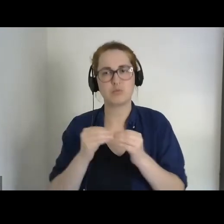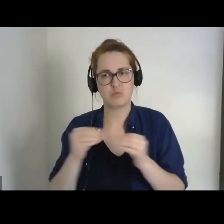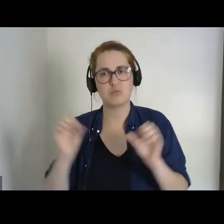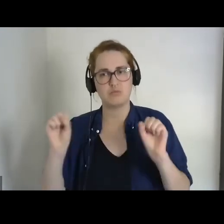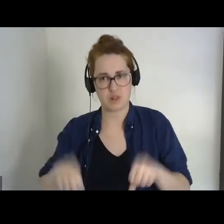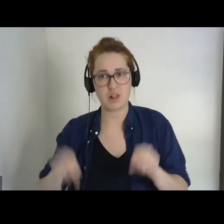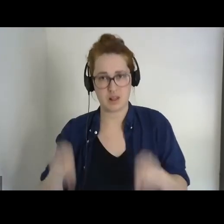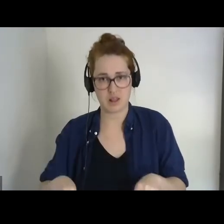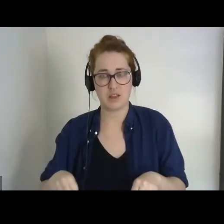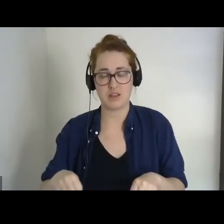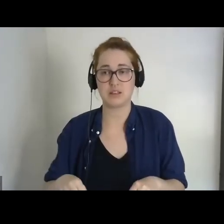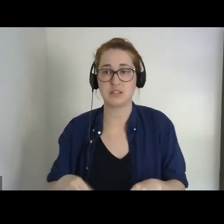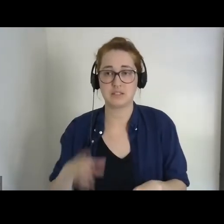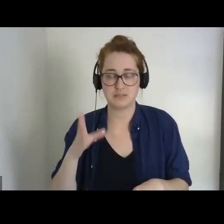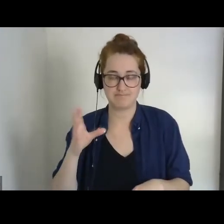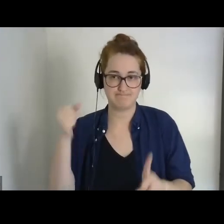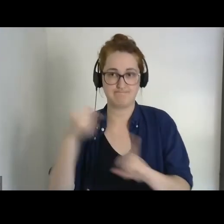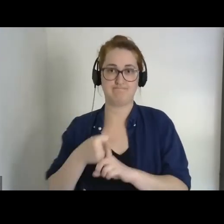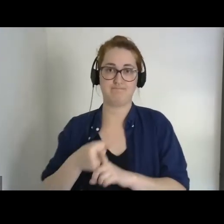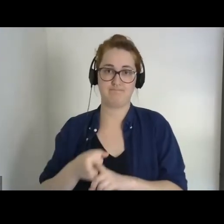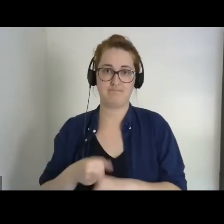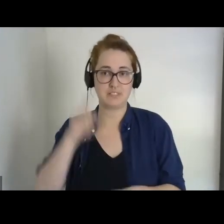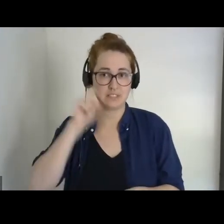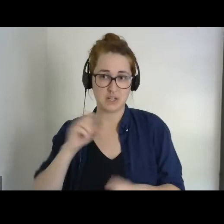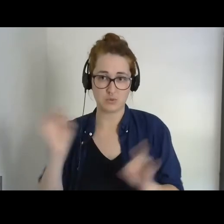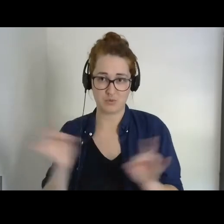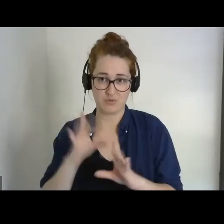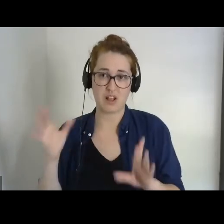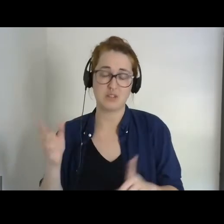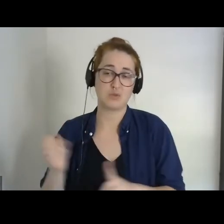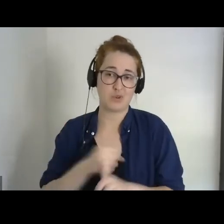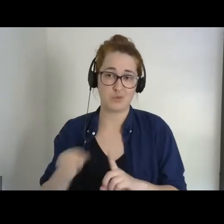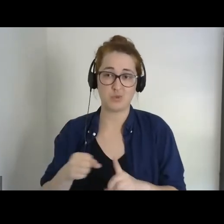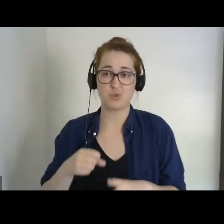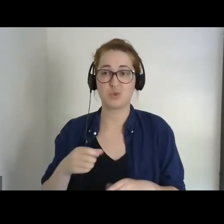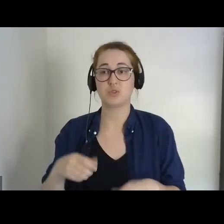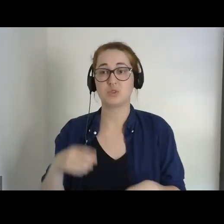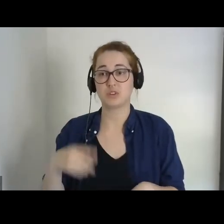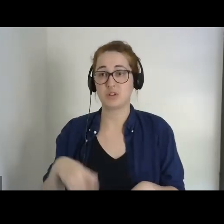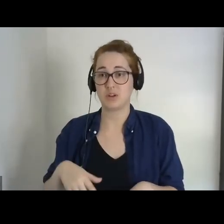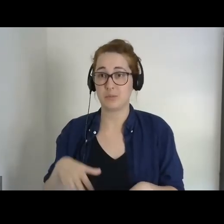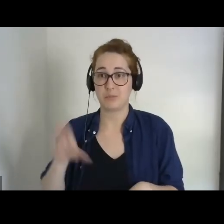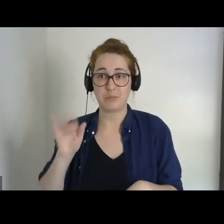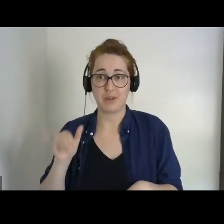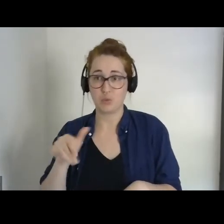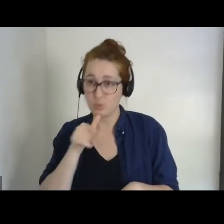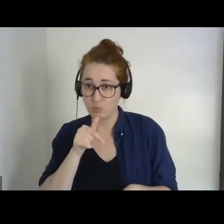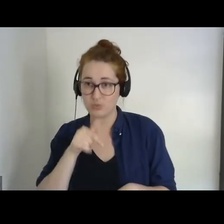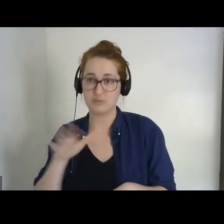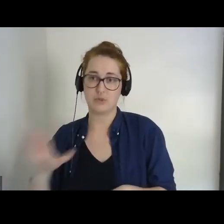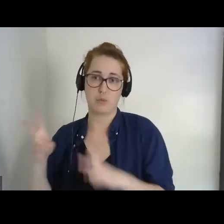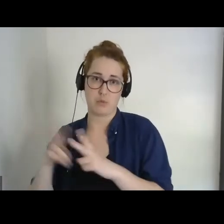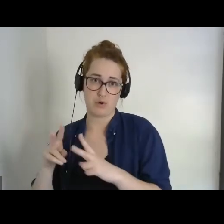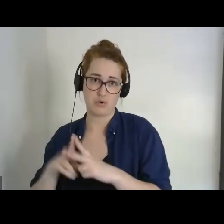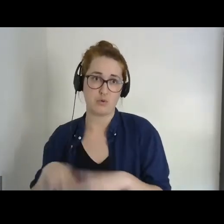assault by an intimate partner, and more than half of women with disabilities have been physically or sexually assaulted in their